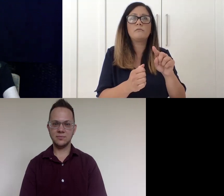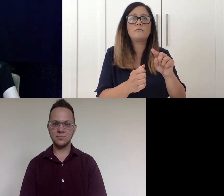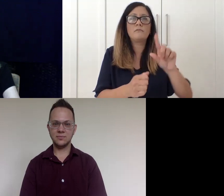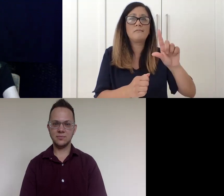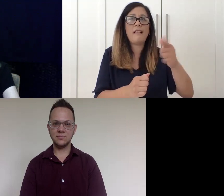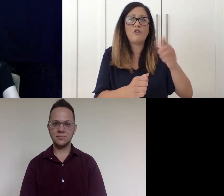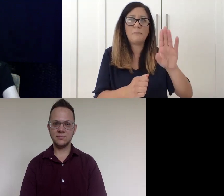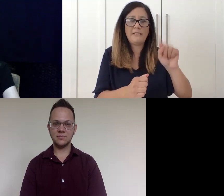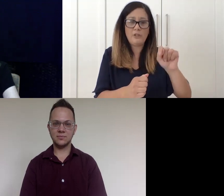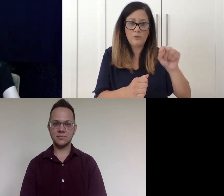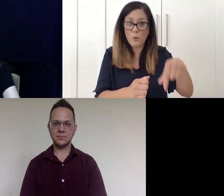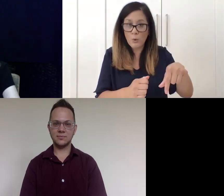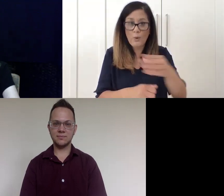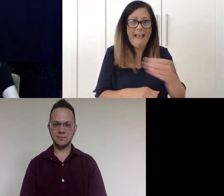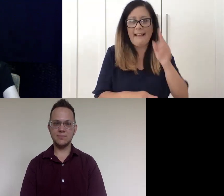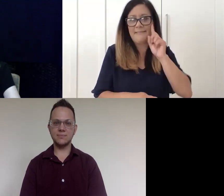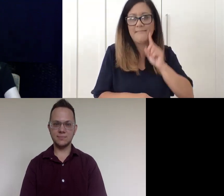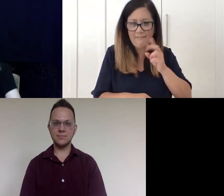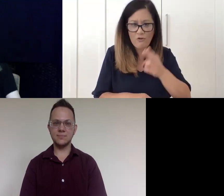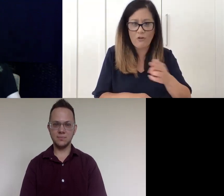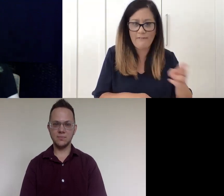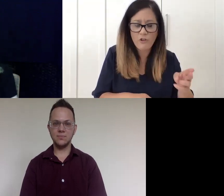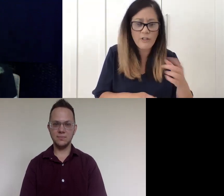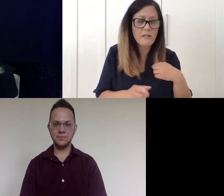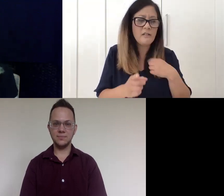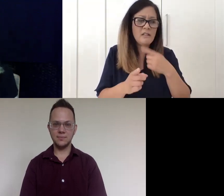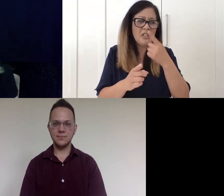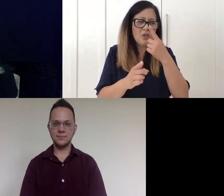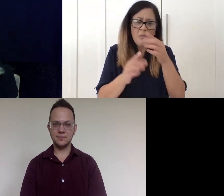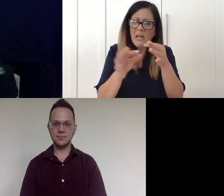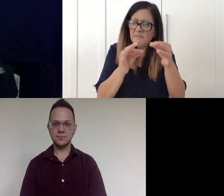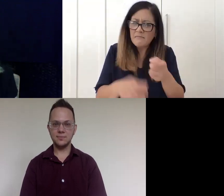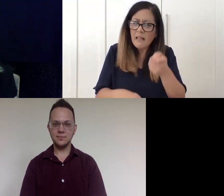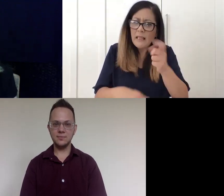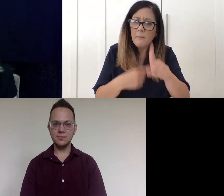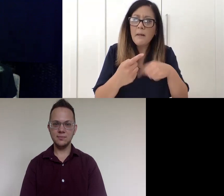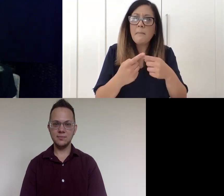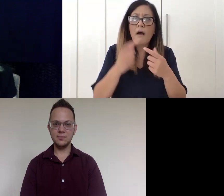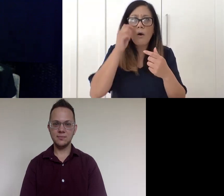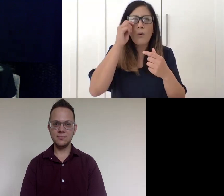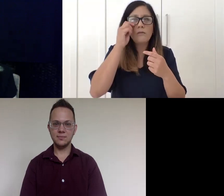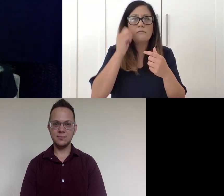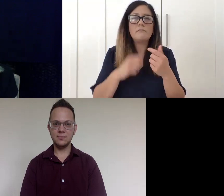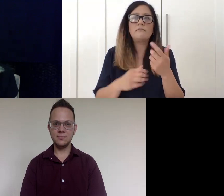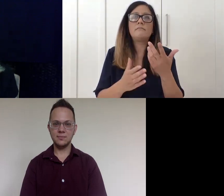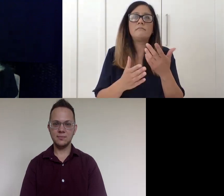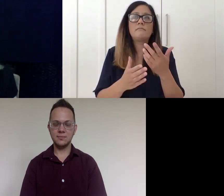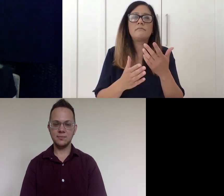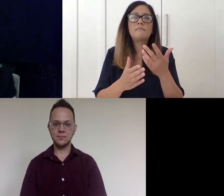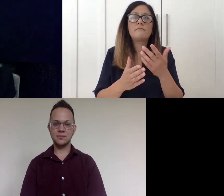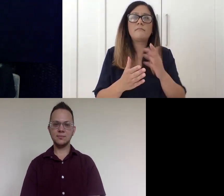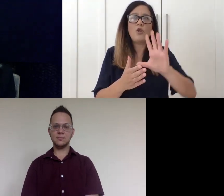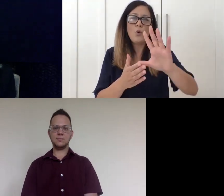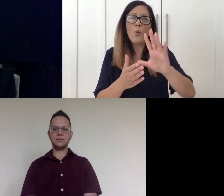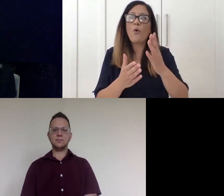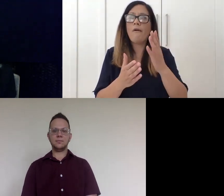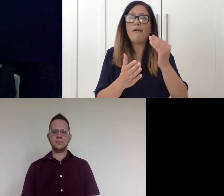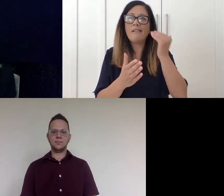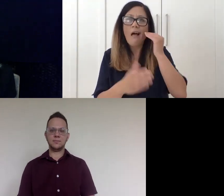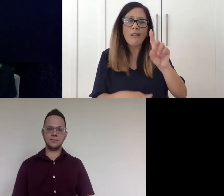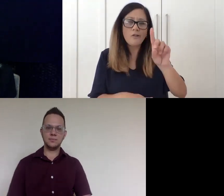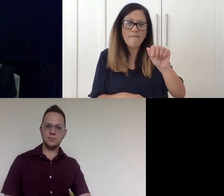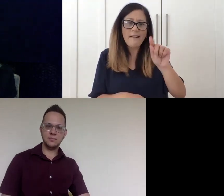So especially I'm thinking for the LGBT community, who are the deaf and hard of hearing? For the LGBT